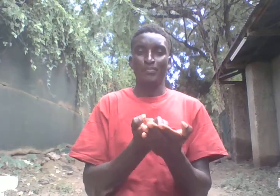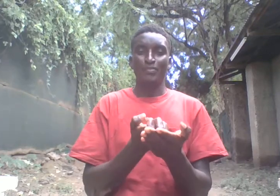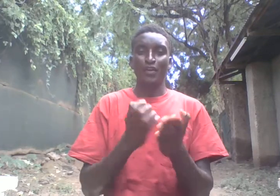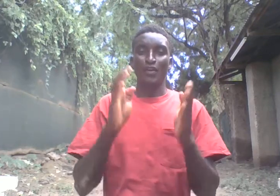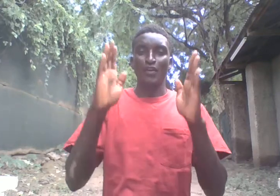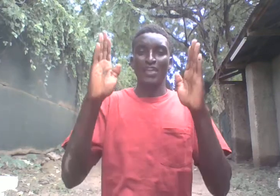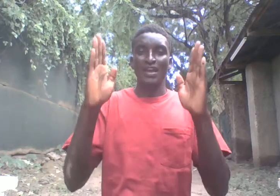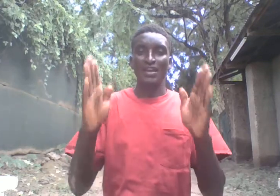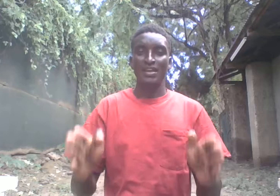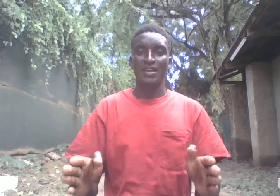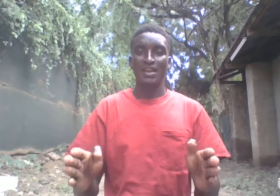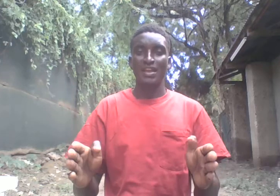Employer,